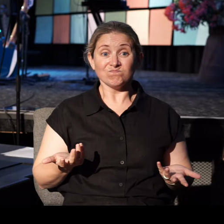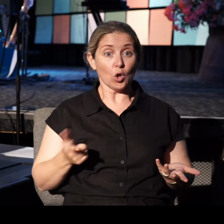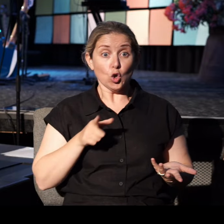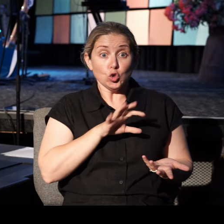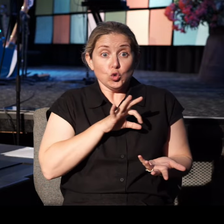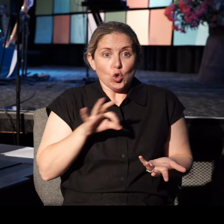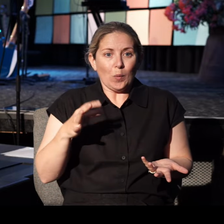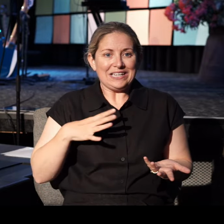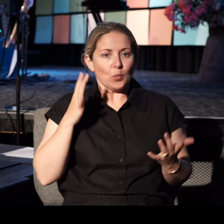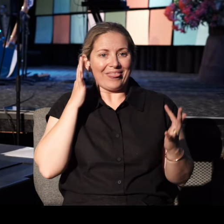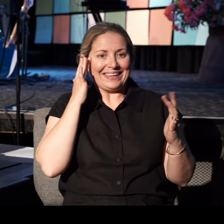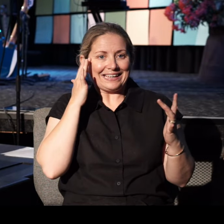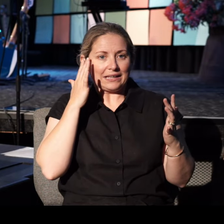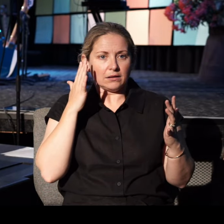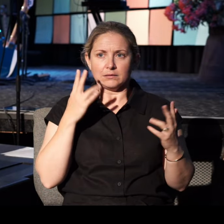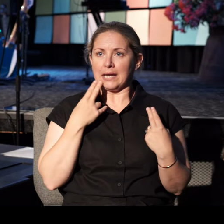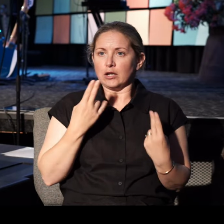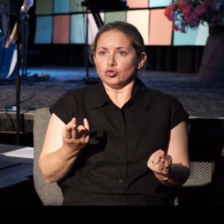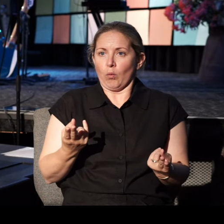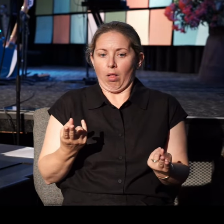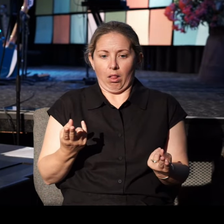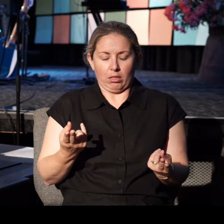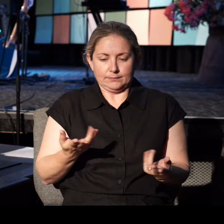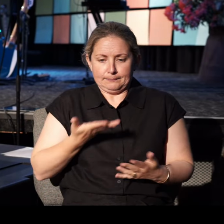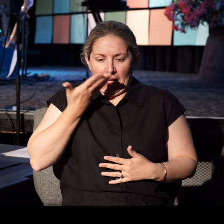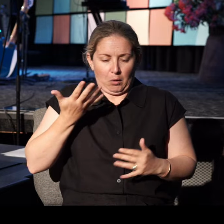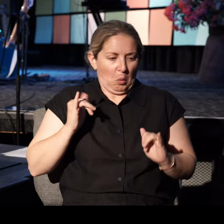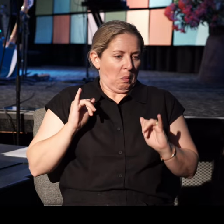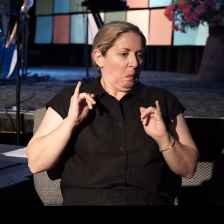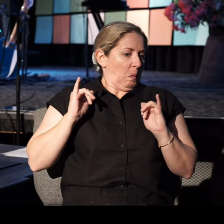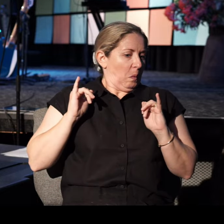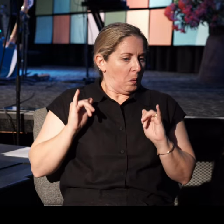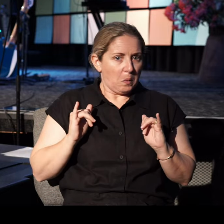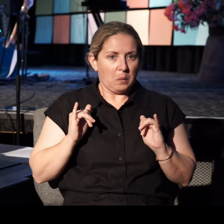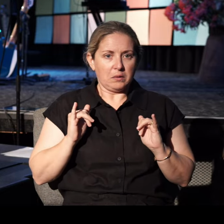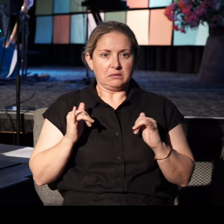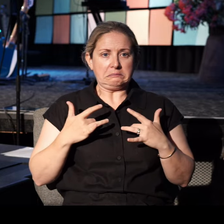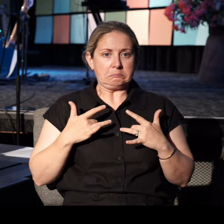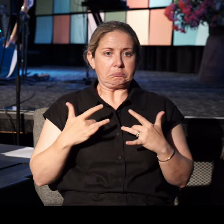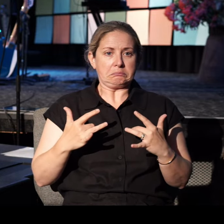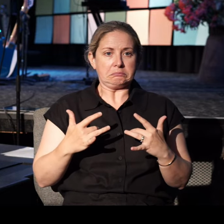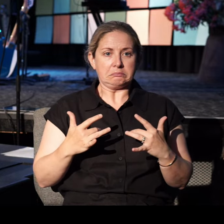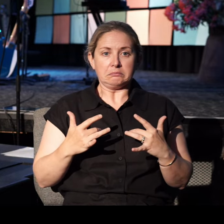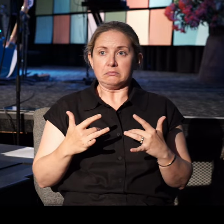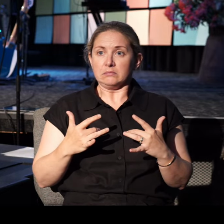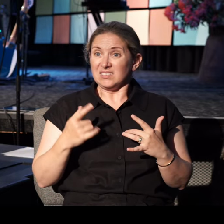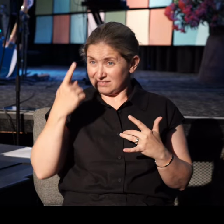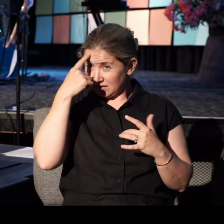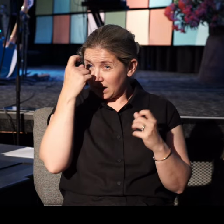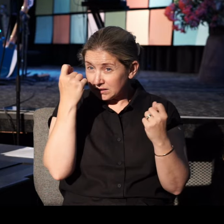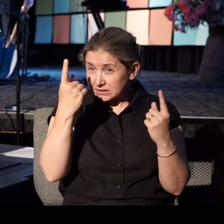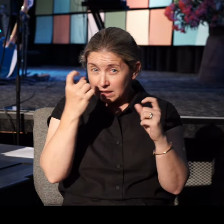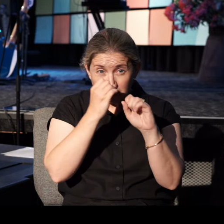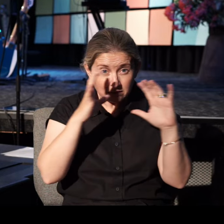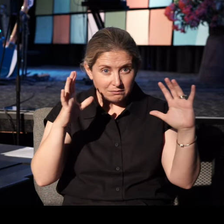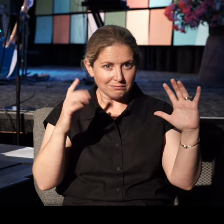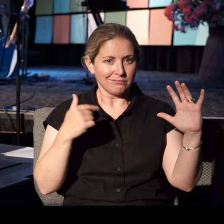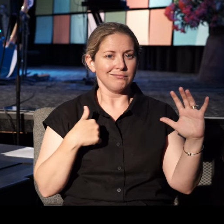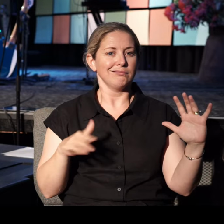choose it. It's just a natural consequence of being brought to consciousness. Now, do you see how the illustration works? It's a very good illustration,